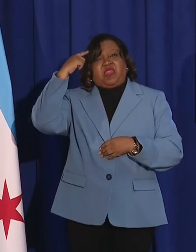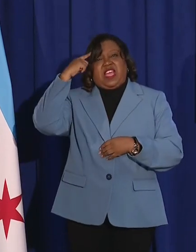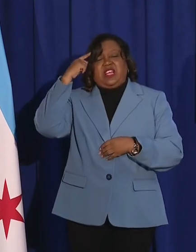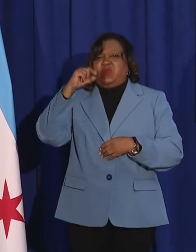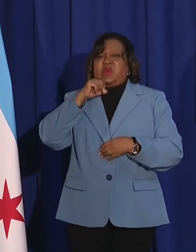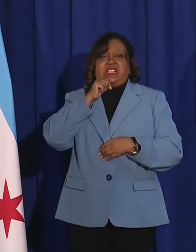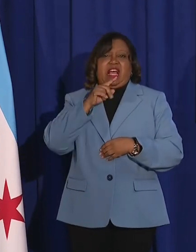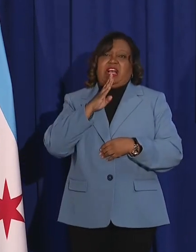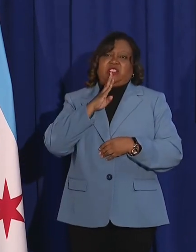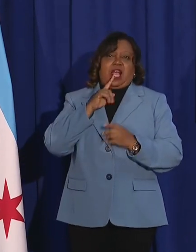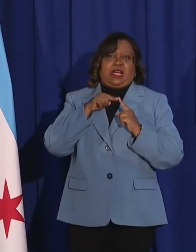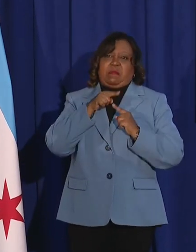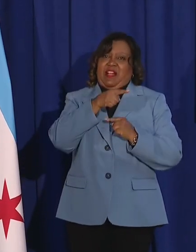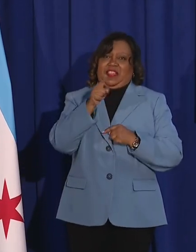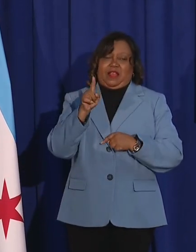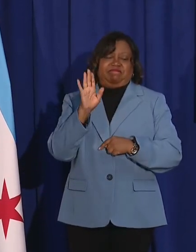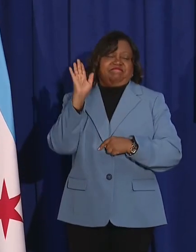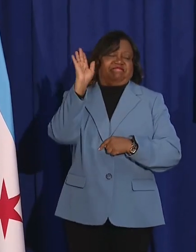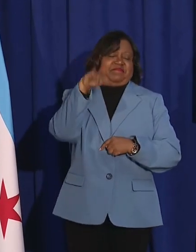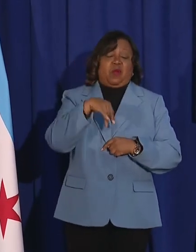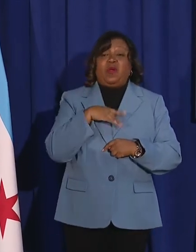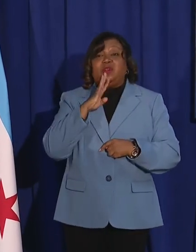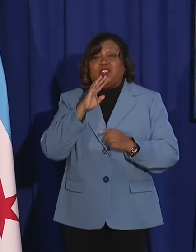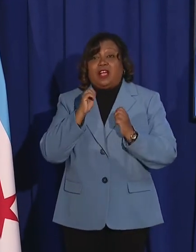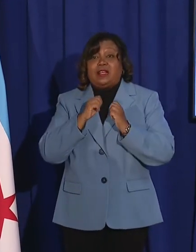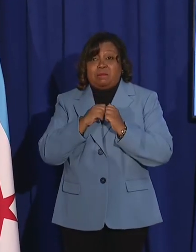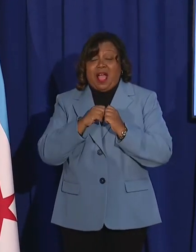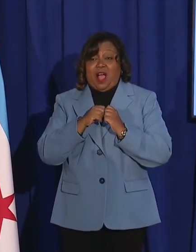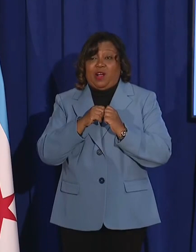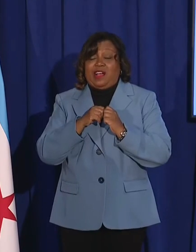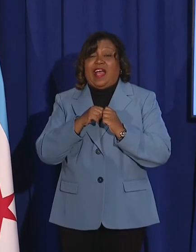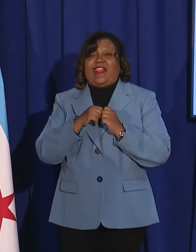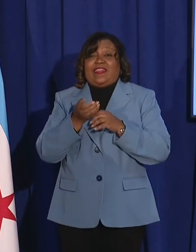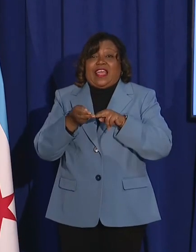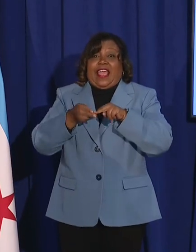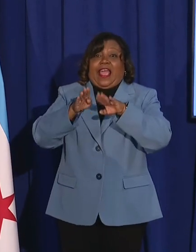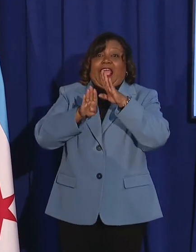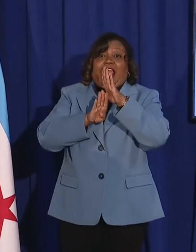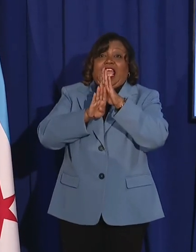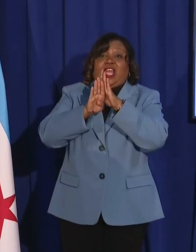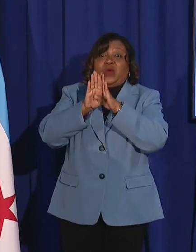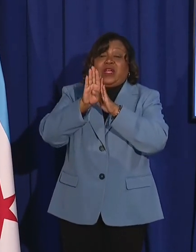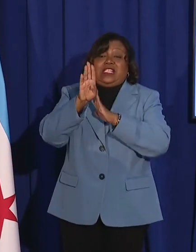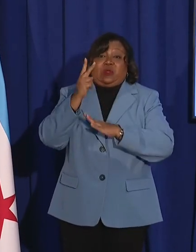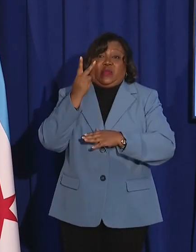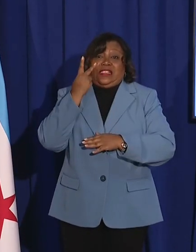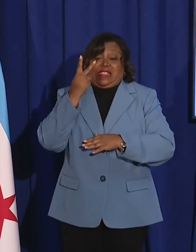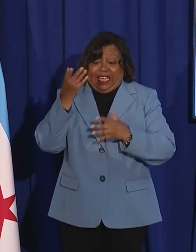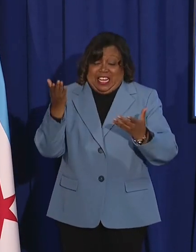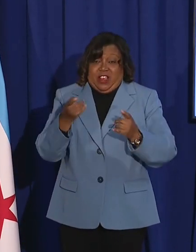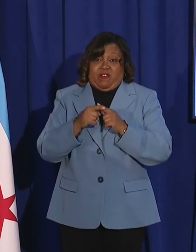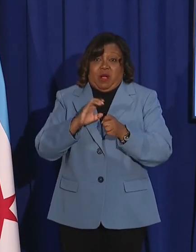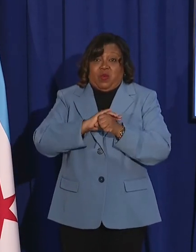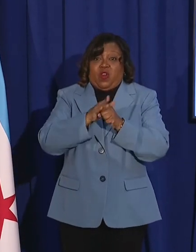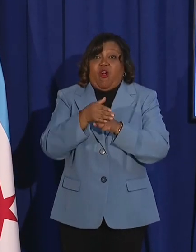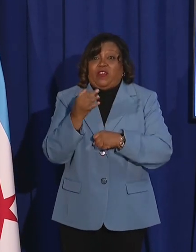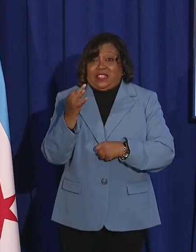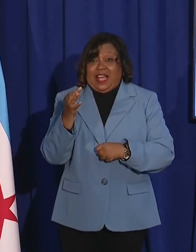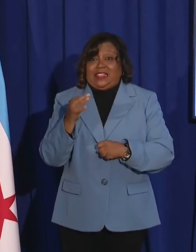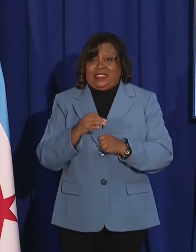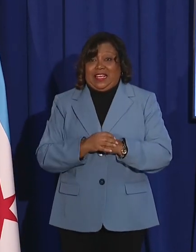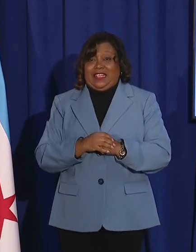we're not talking about them when we're talking about the increases that we're seeing here from